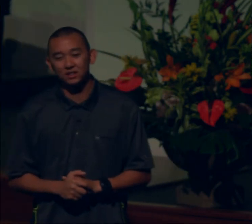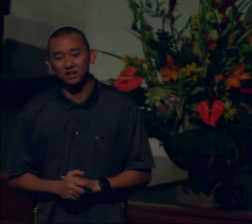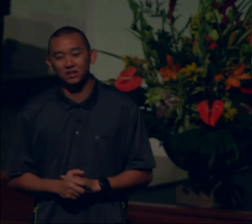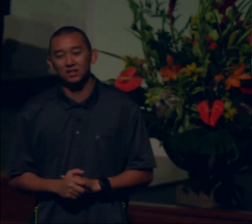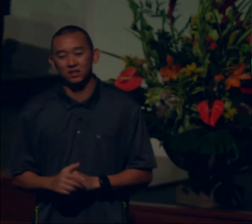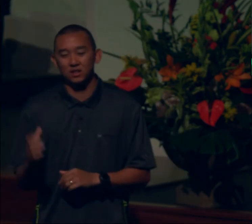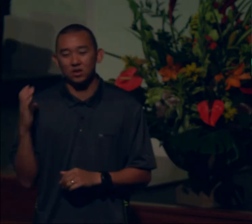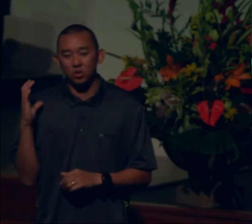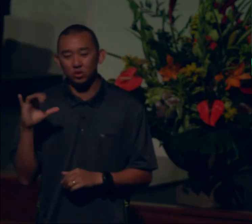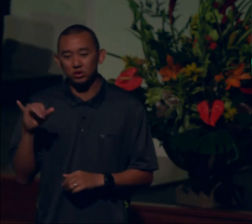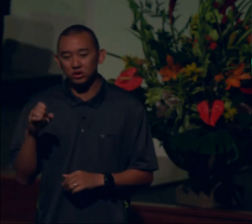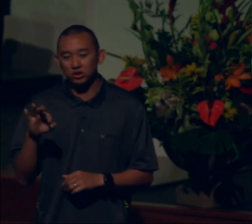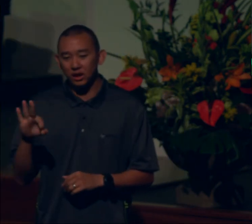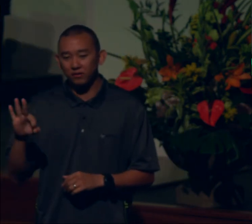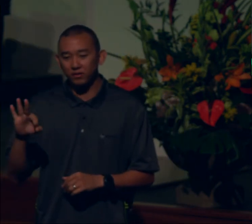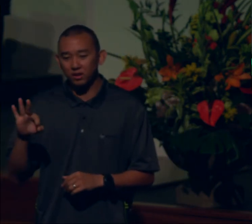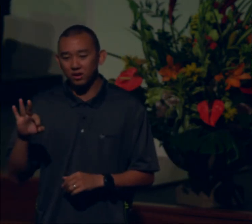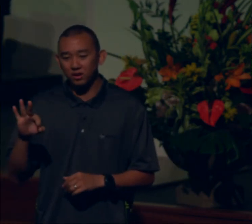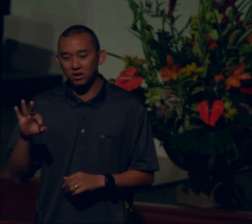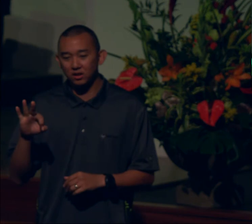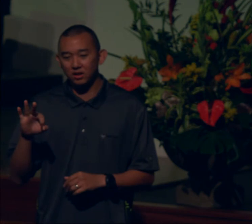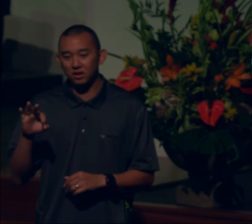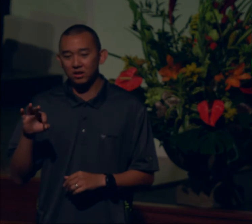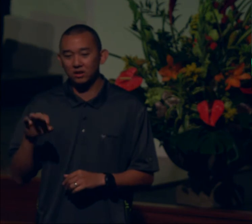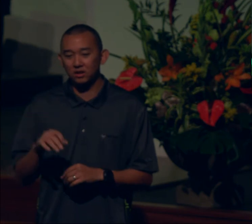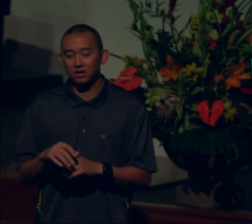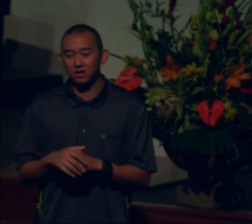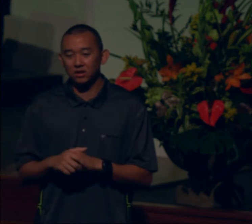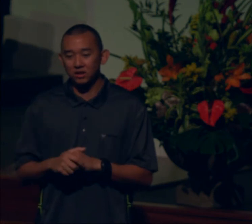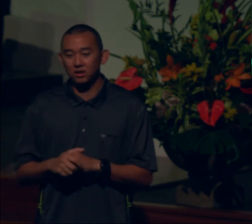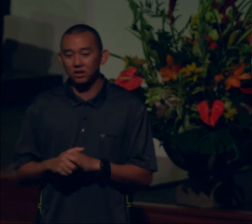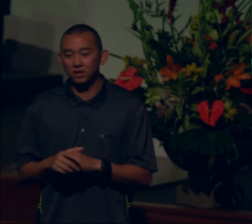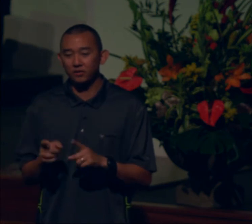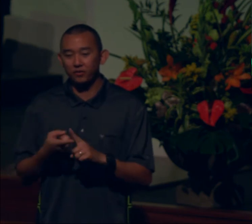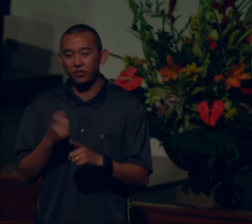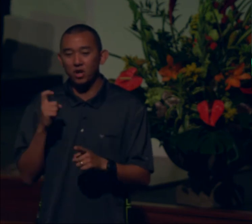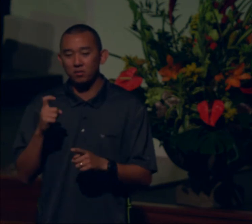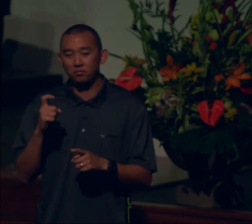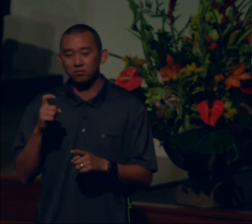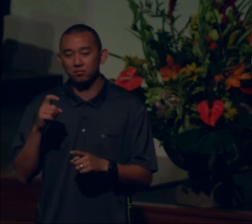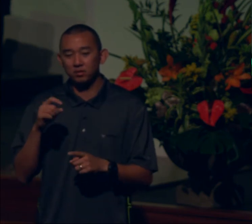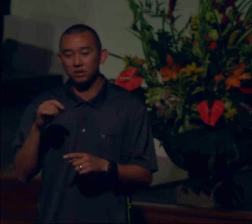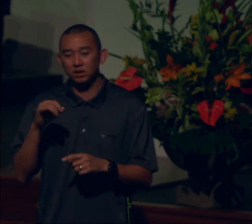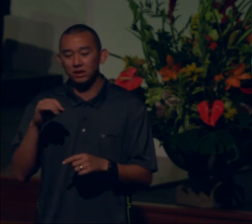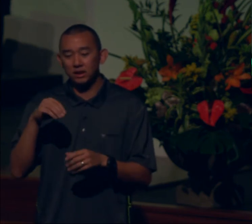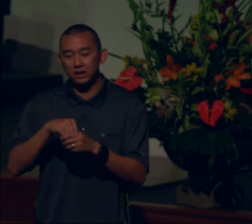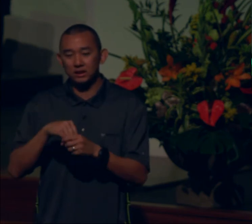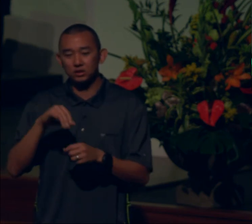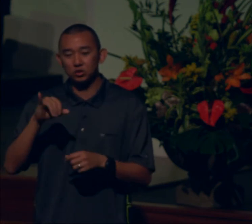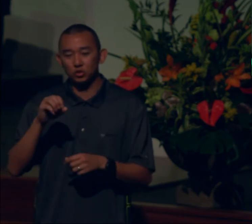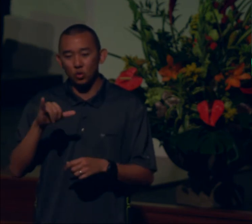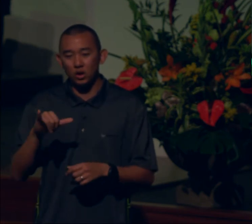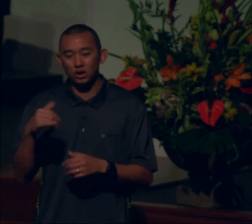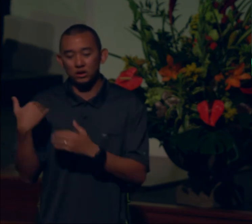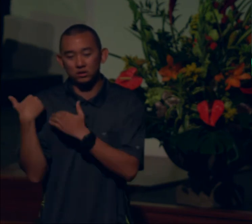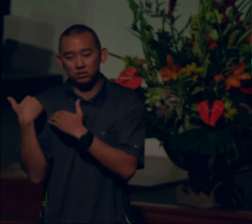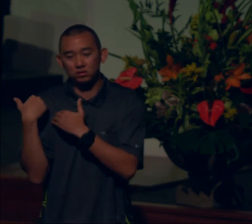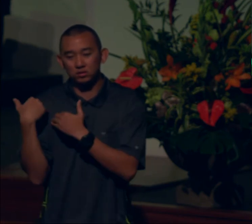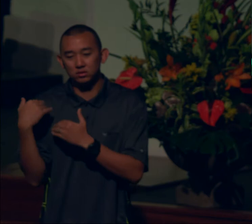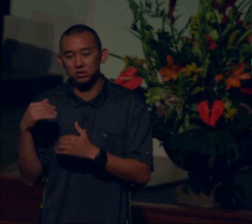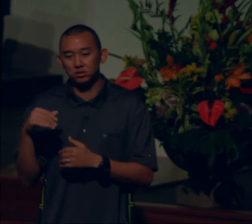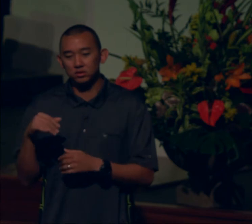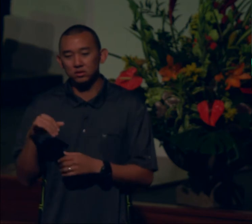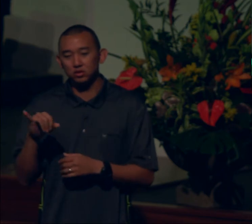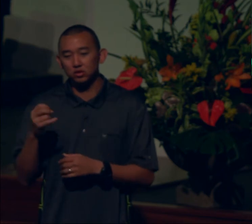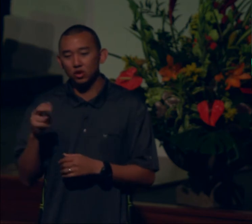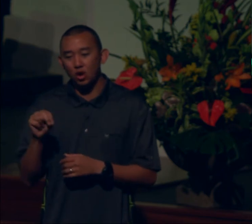remember, for those of you who are new, he's from Enjoy Stewardship. It's a John Maxwell organization. And over the past